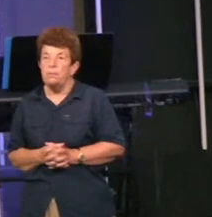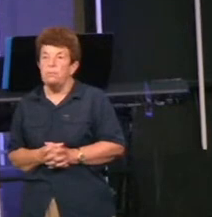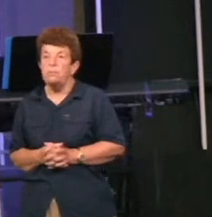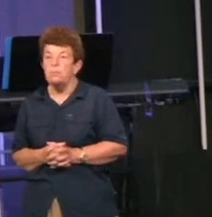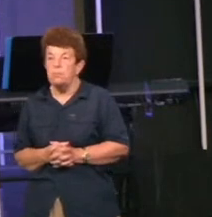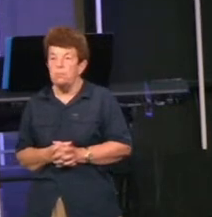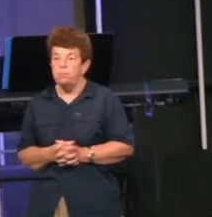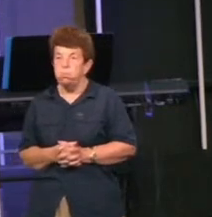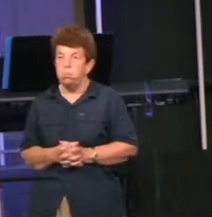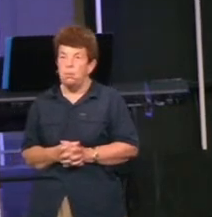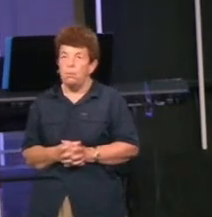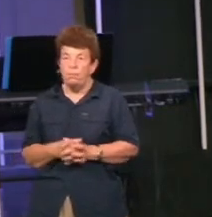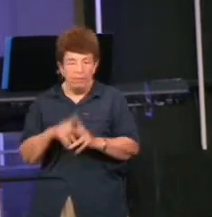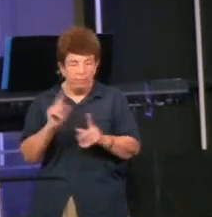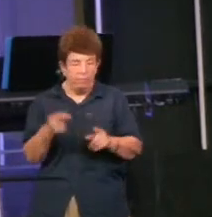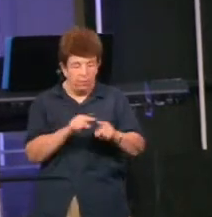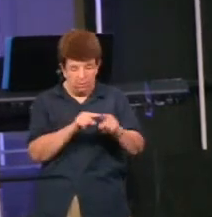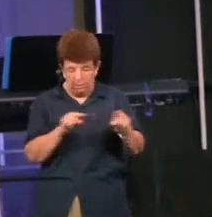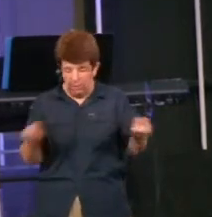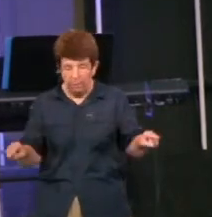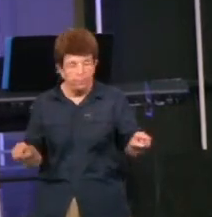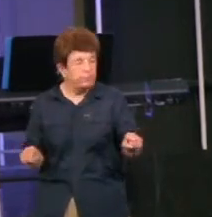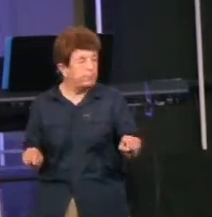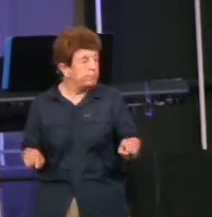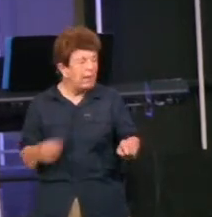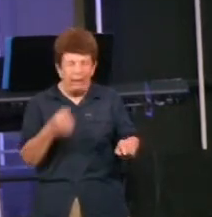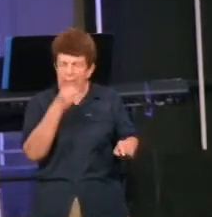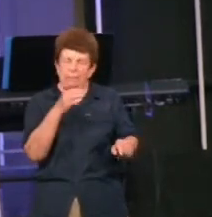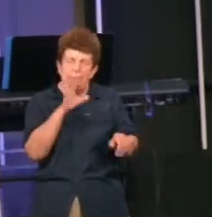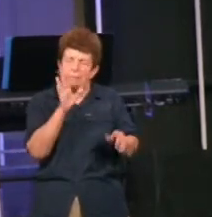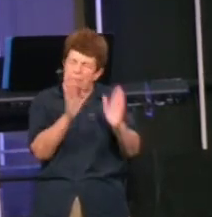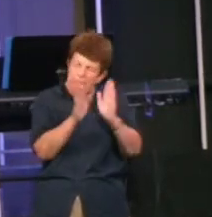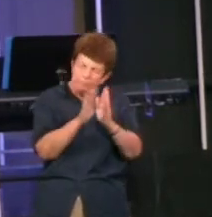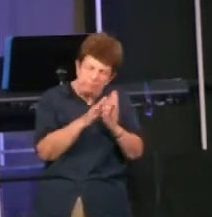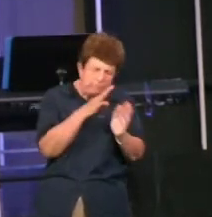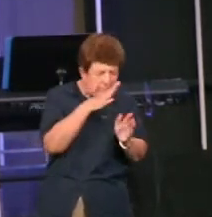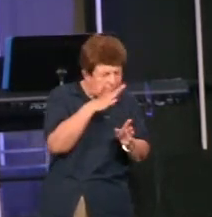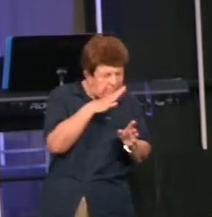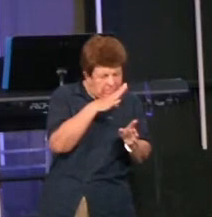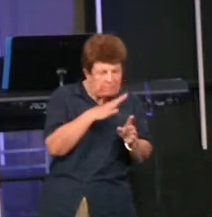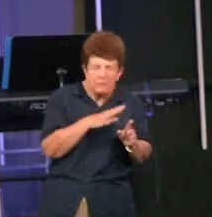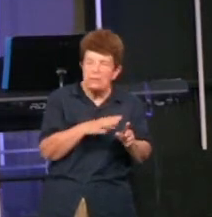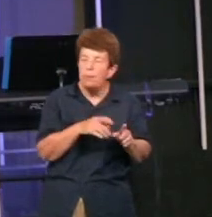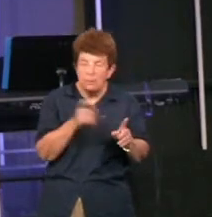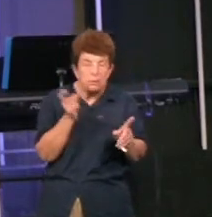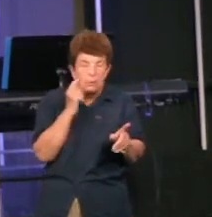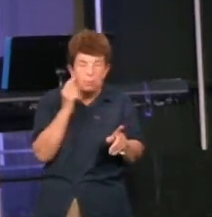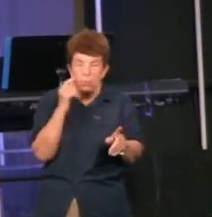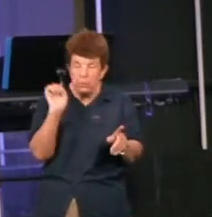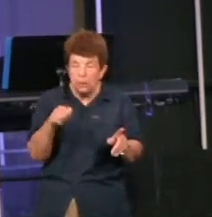And so this first statement of Jesus, slightly obscure, fairly simple,